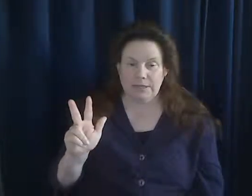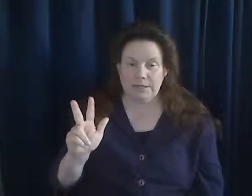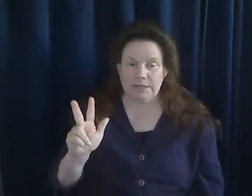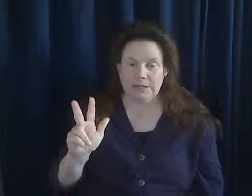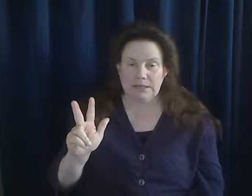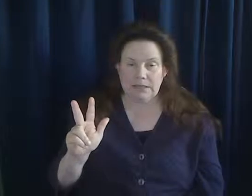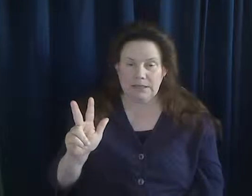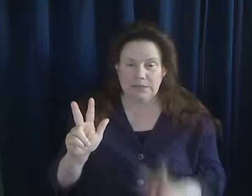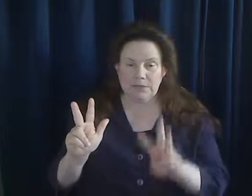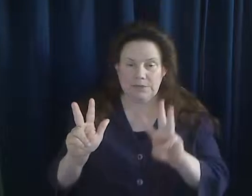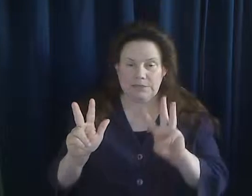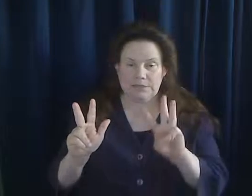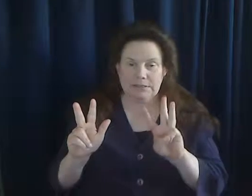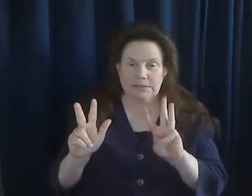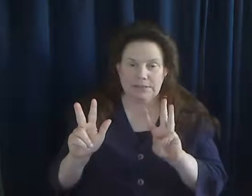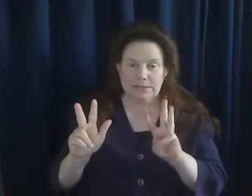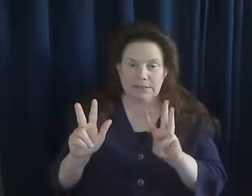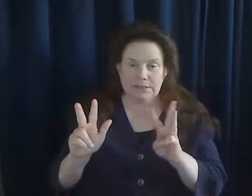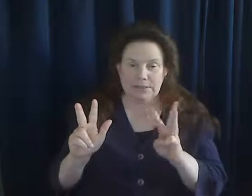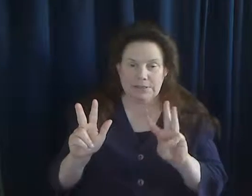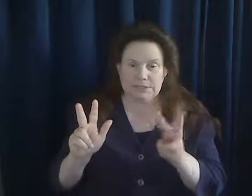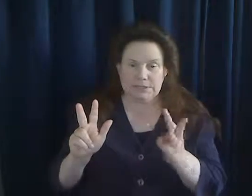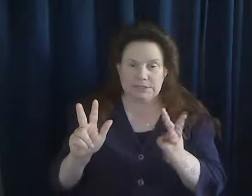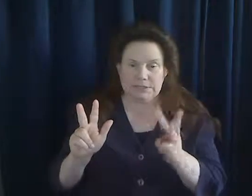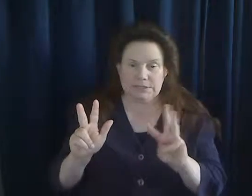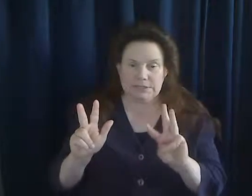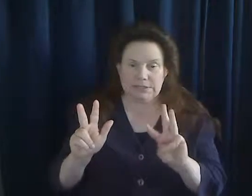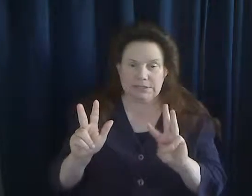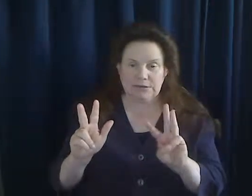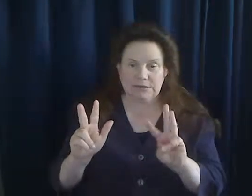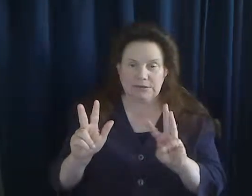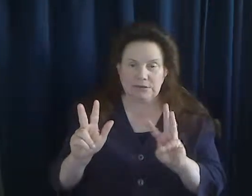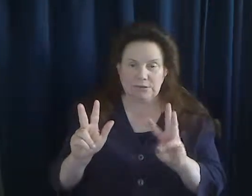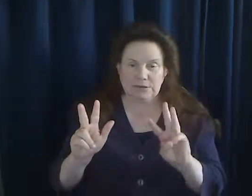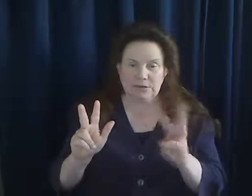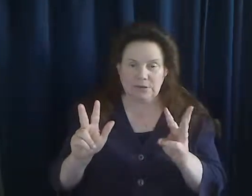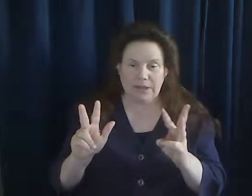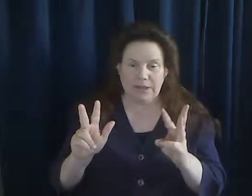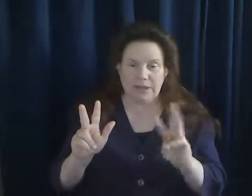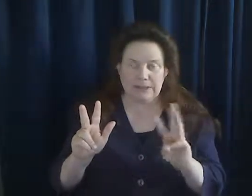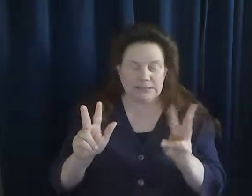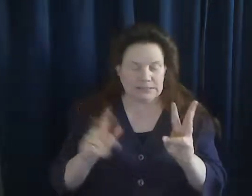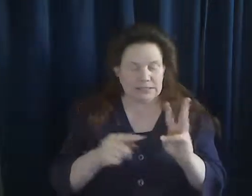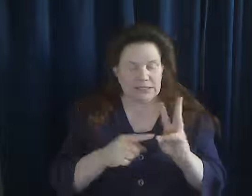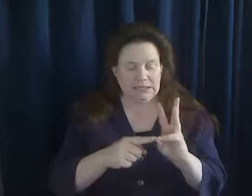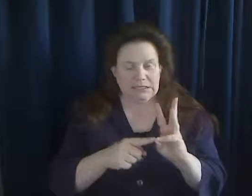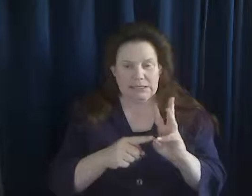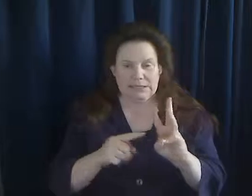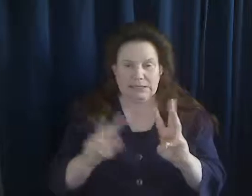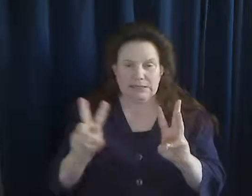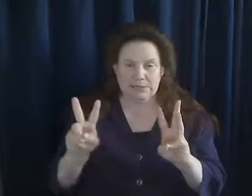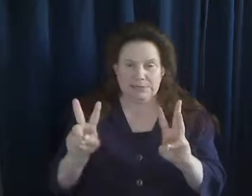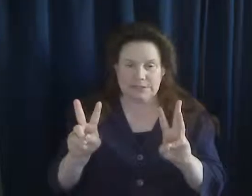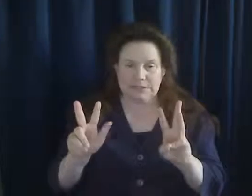3, and the reason this is not 3 is because it's the letter W and it's the number